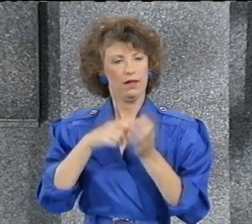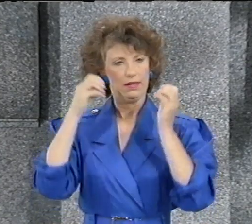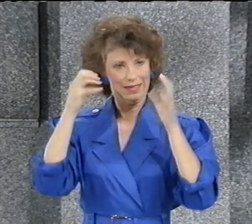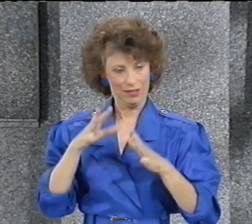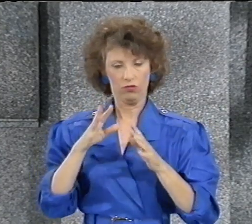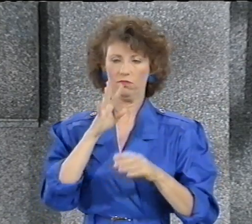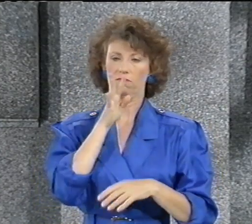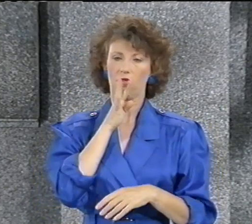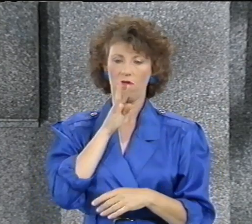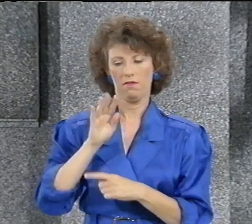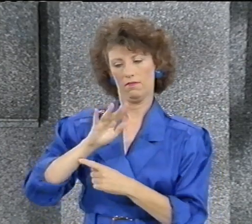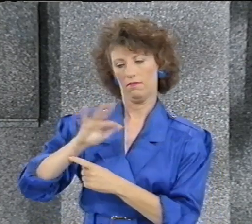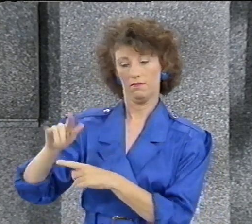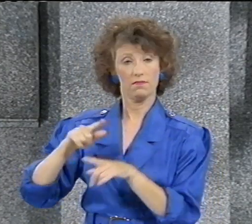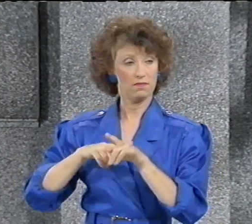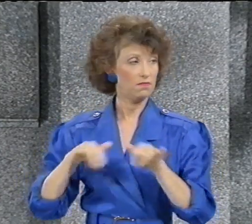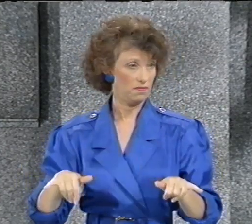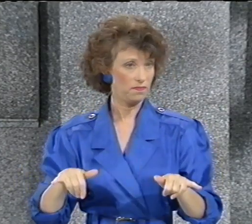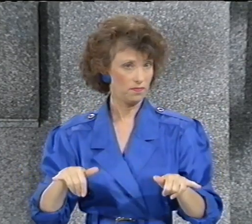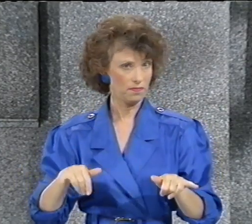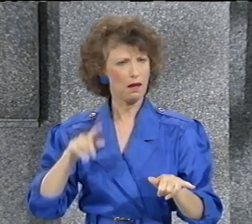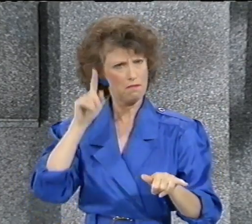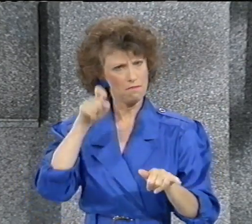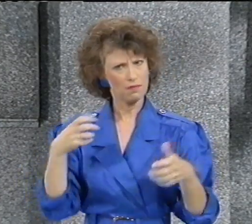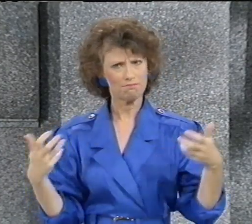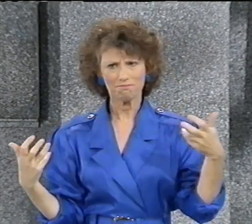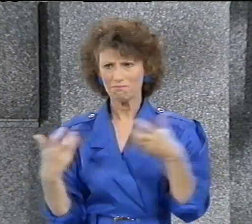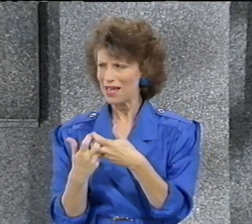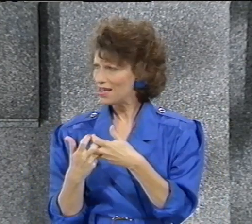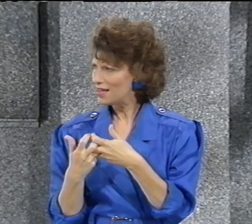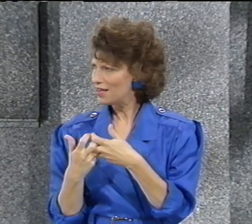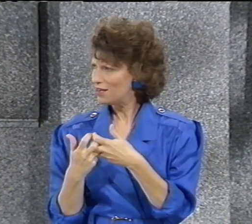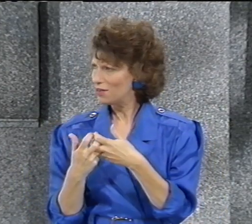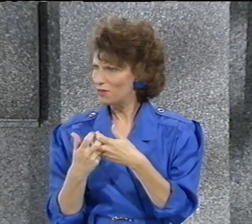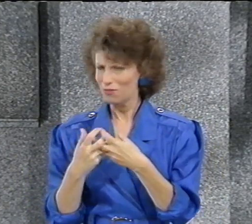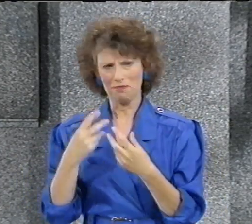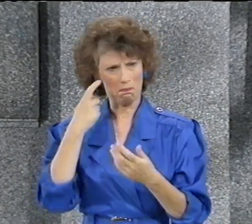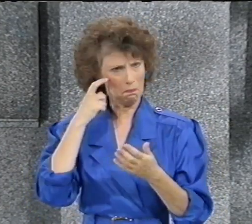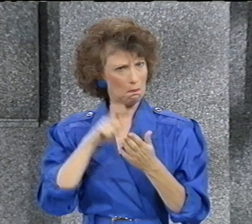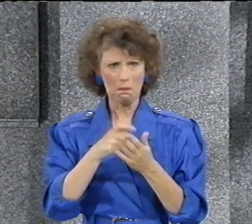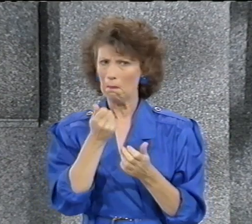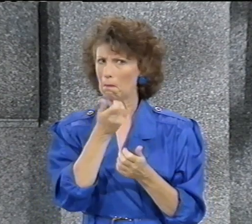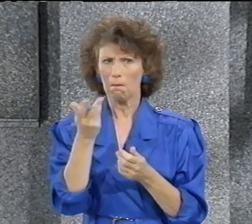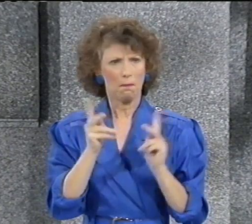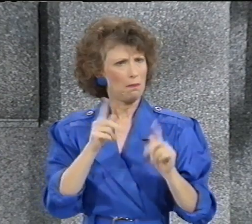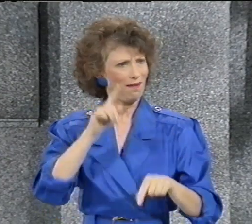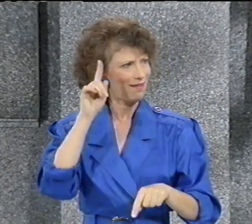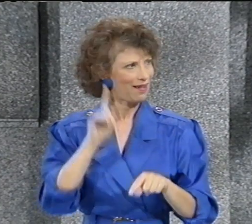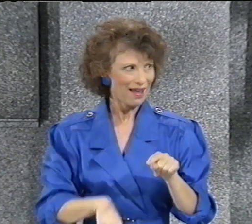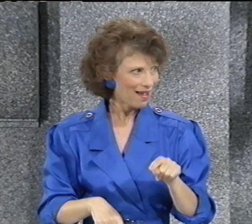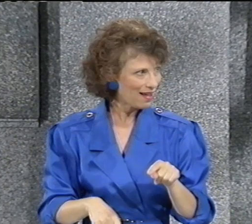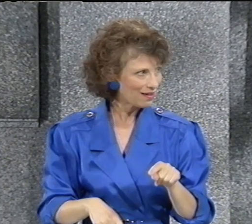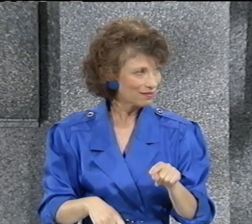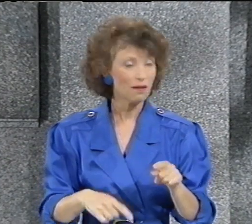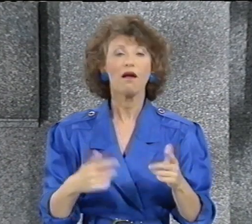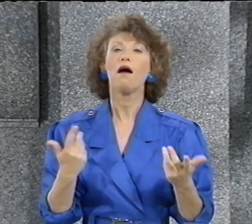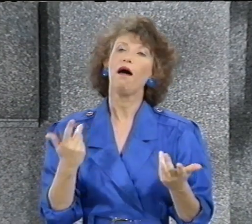the same time, and the mouthing and their spelling had to match. Some people are not able to do that